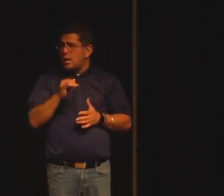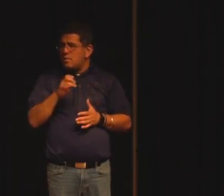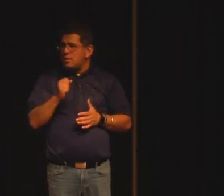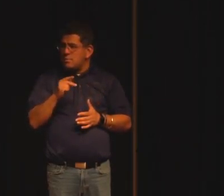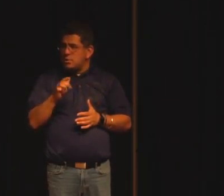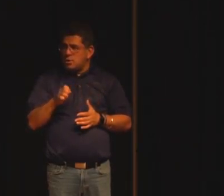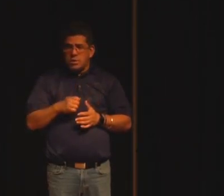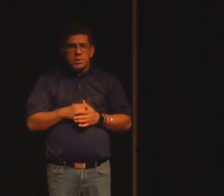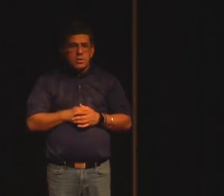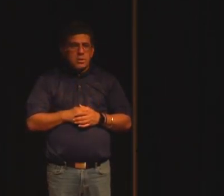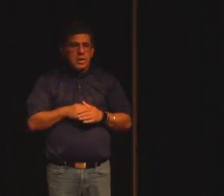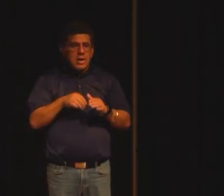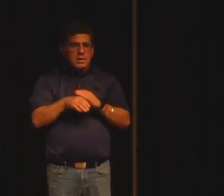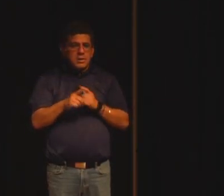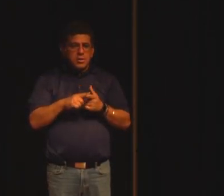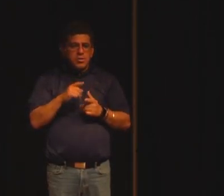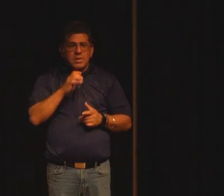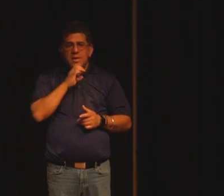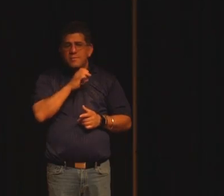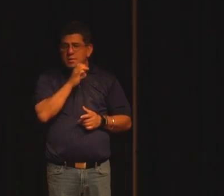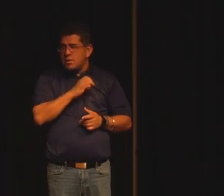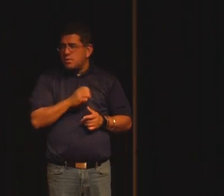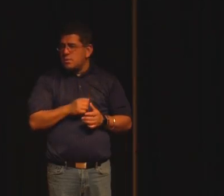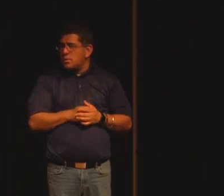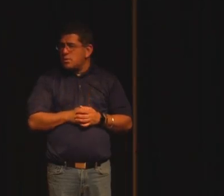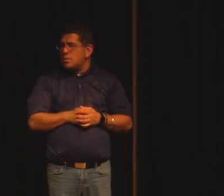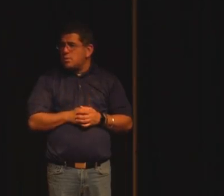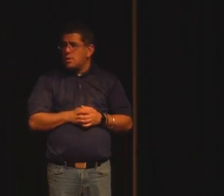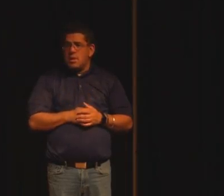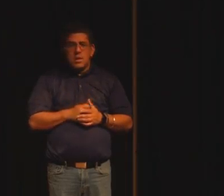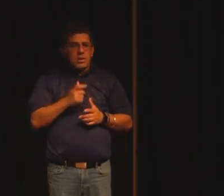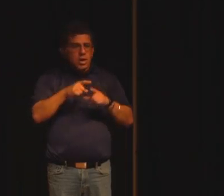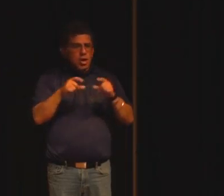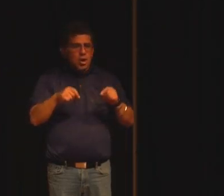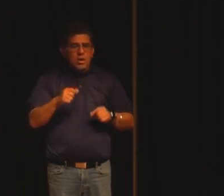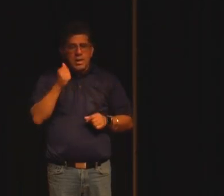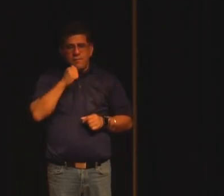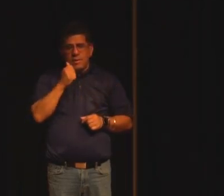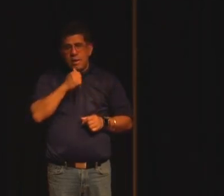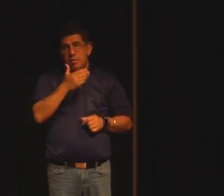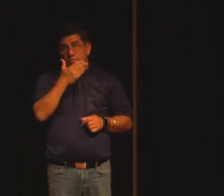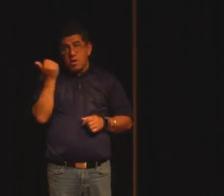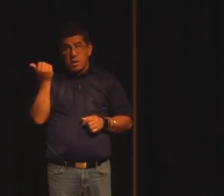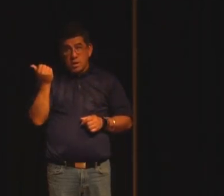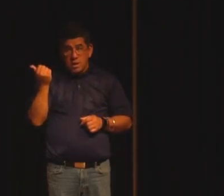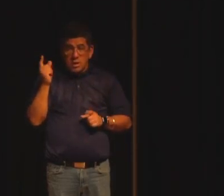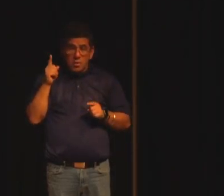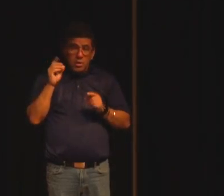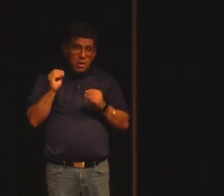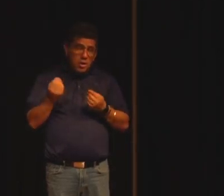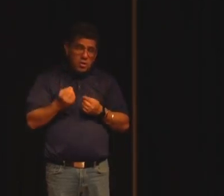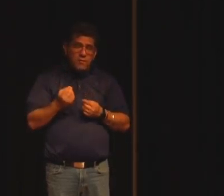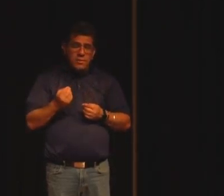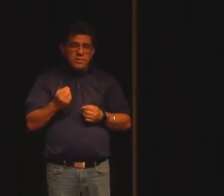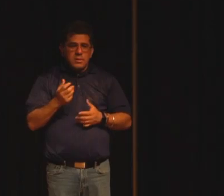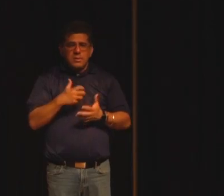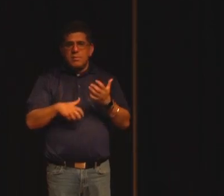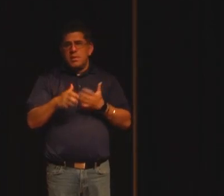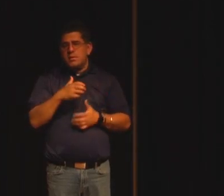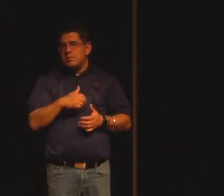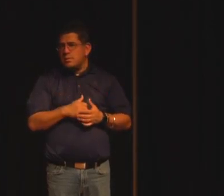to get you access to the cafeteria. So you don't have to remember to bring your card every day. What happens if you forget? Go to the office. It's a mess.